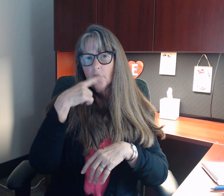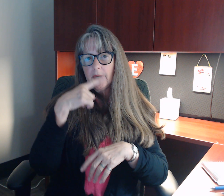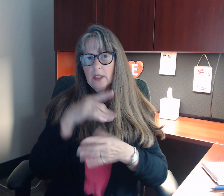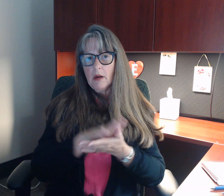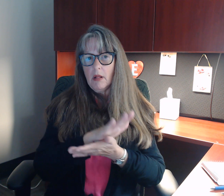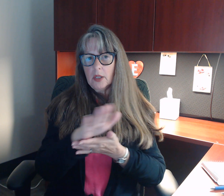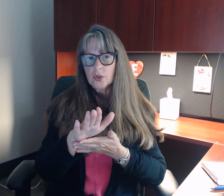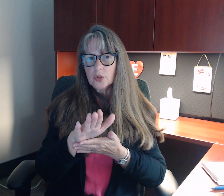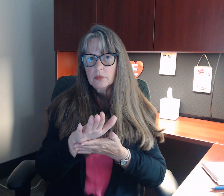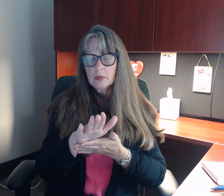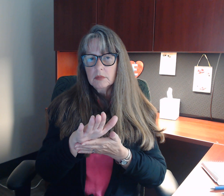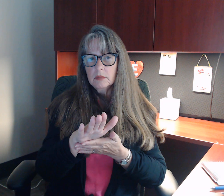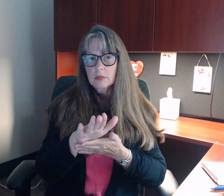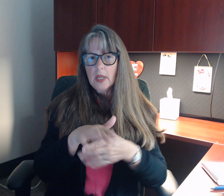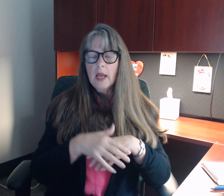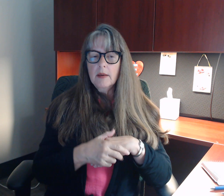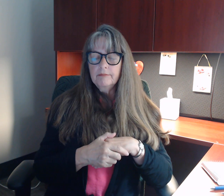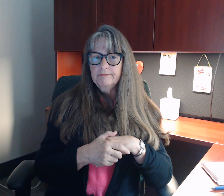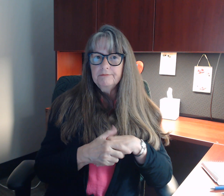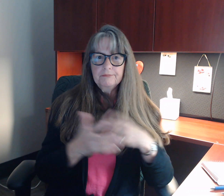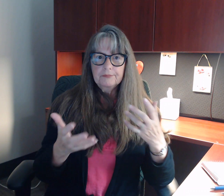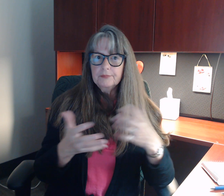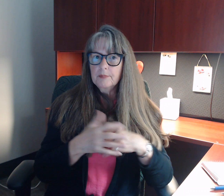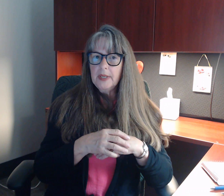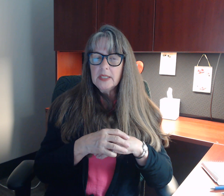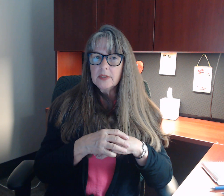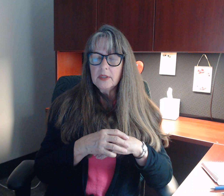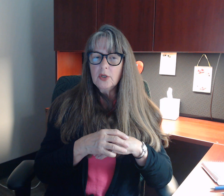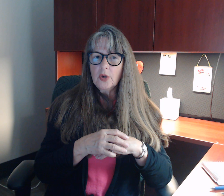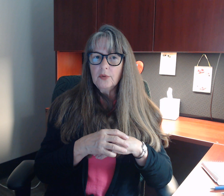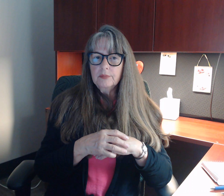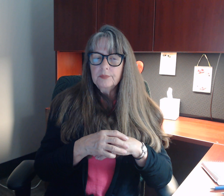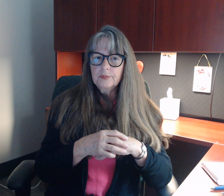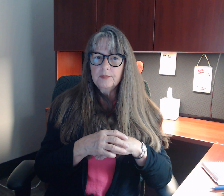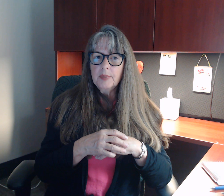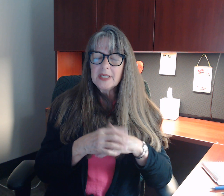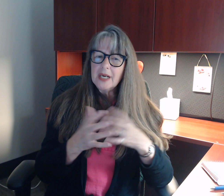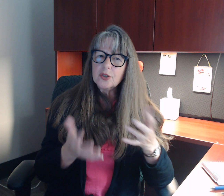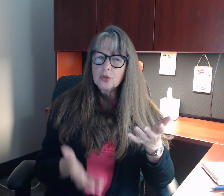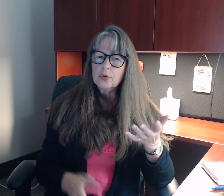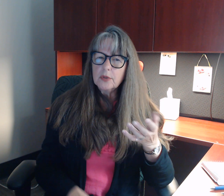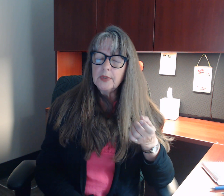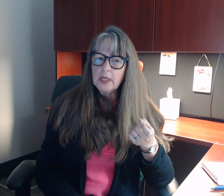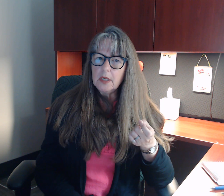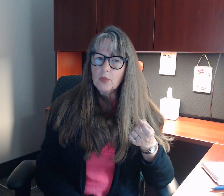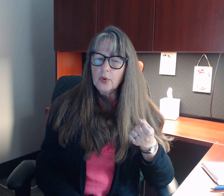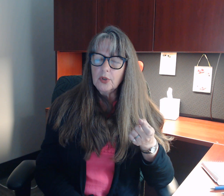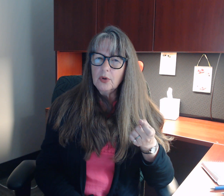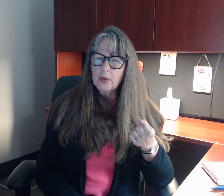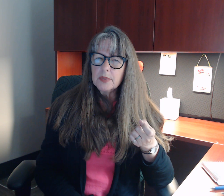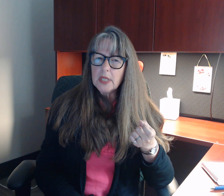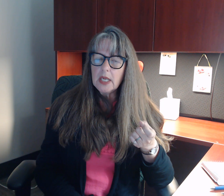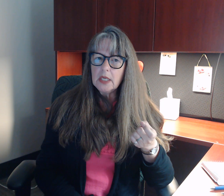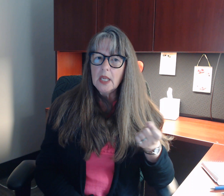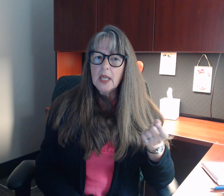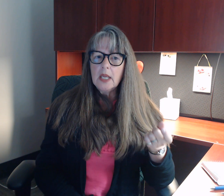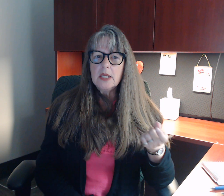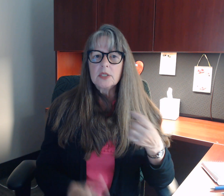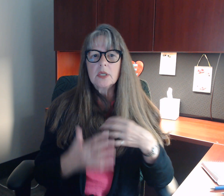hearing college. But but it's not exclusively anymore. You know what I'm saying?